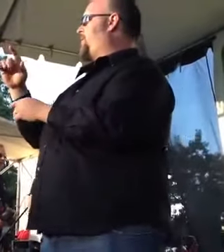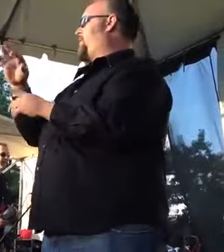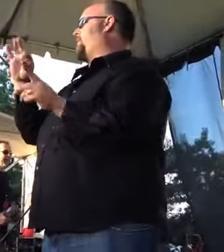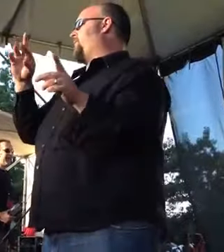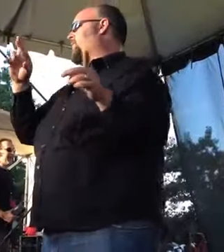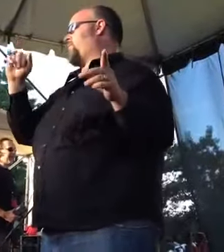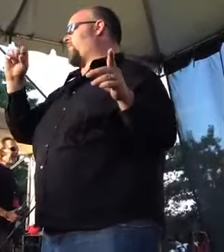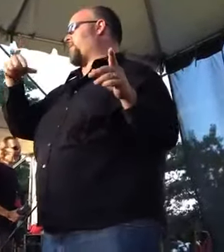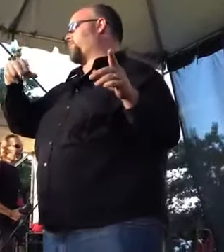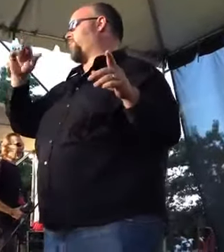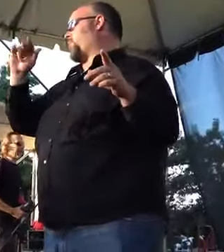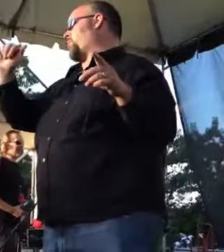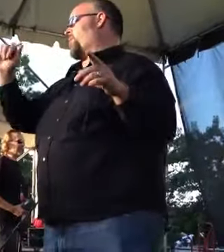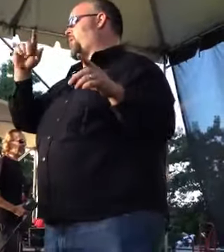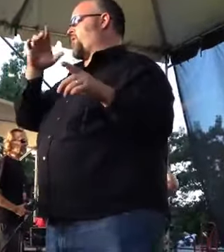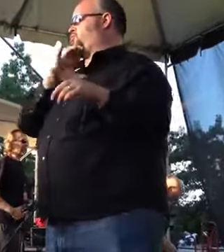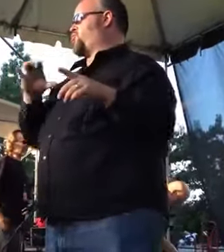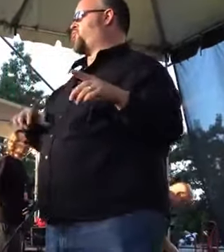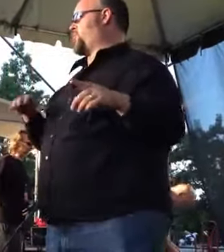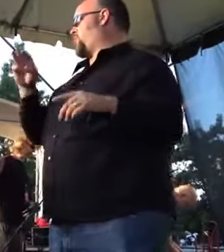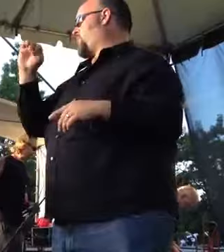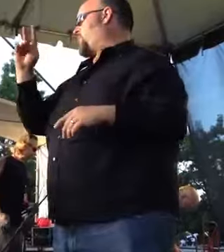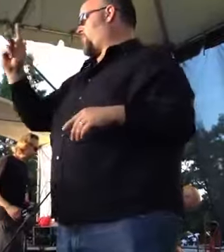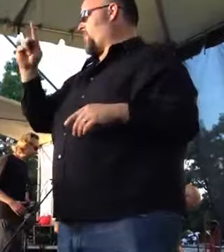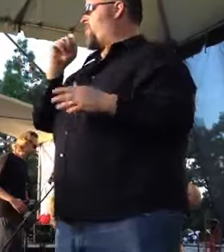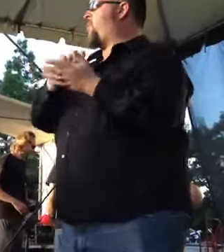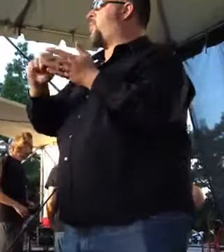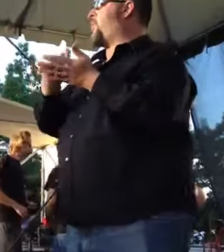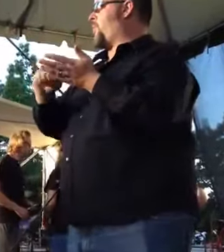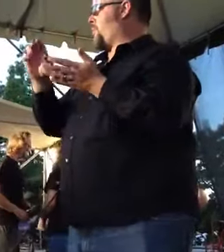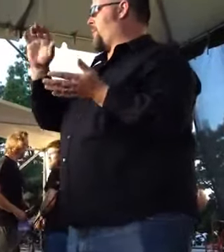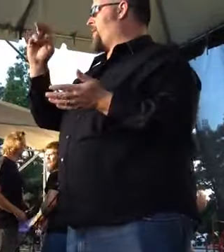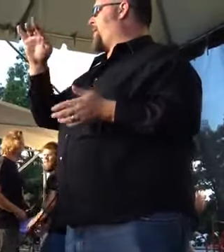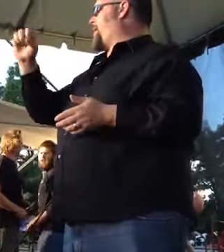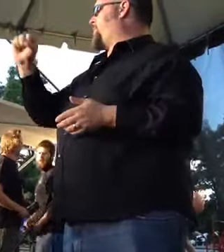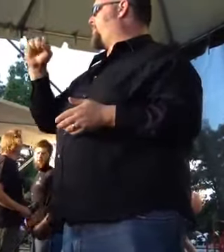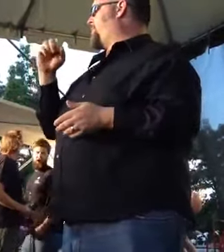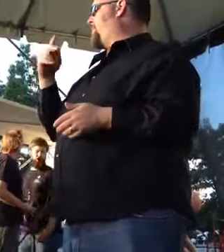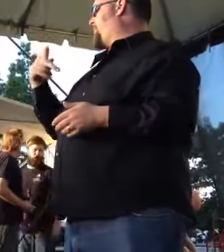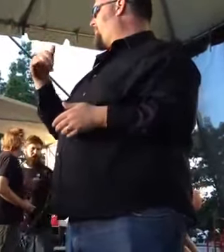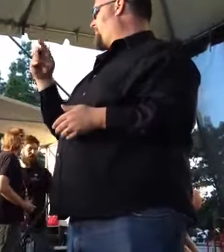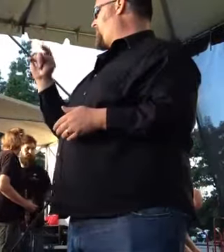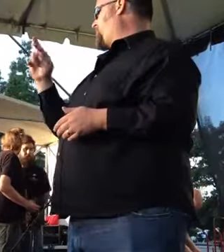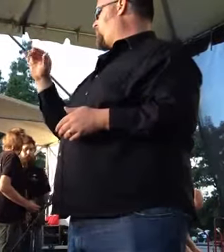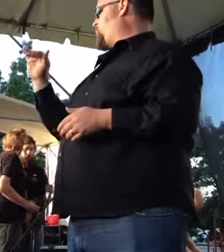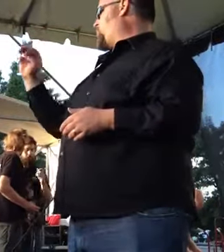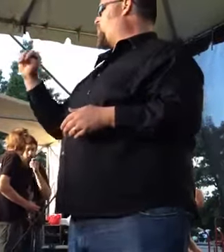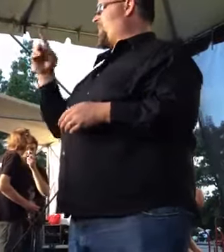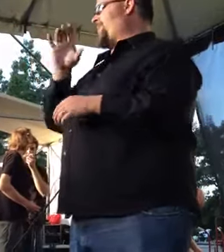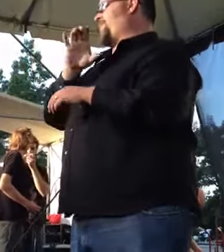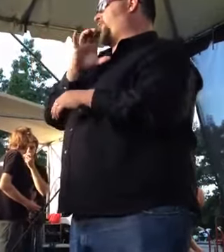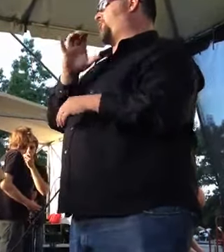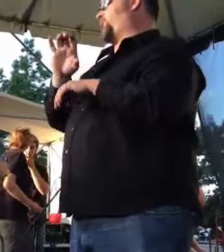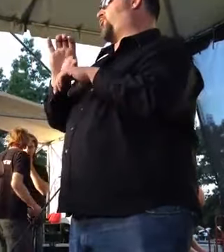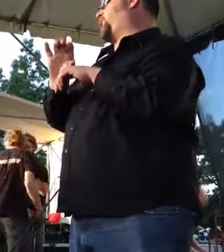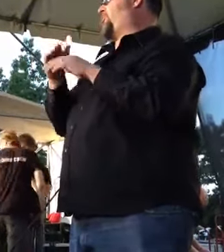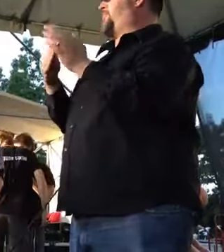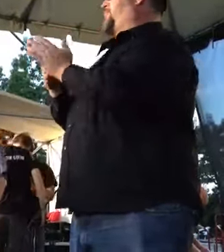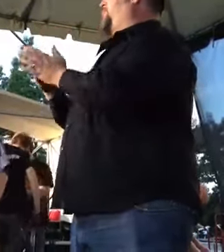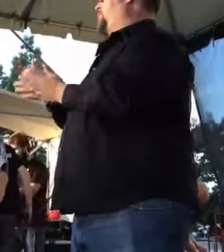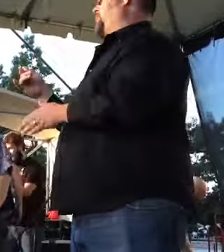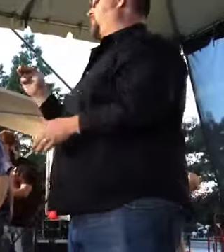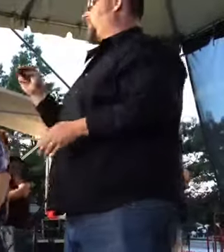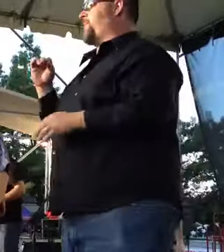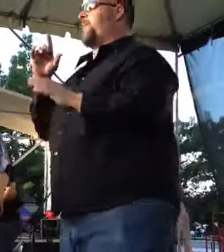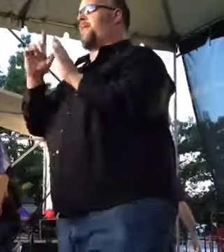Francois Rabelais, the great Christian monk in the 15th century who wrote all about cannabis under the name Pantagruelian, was persecuted by the church. And later